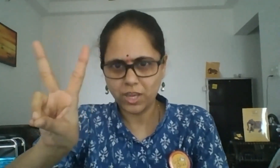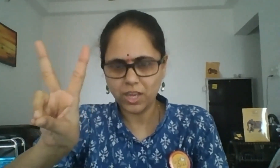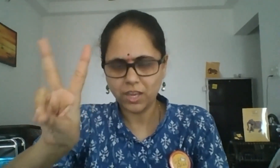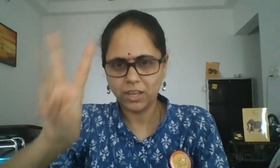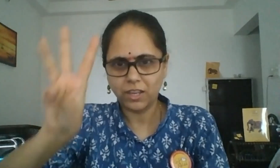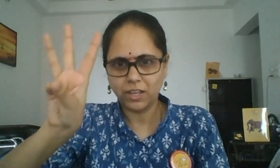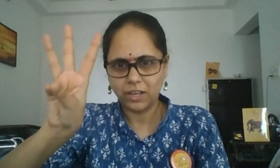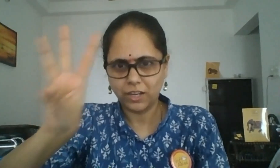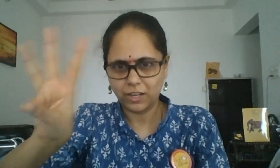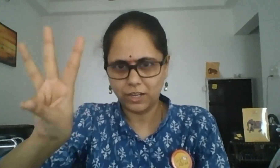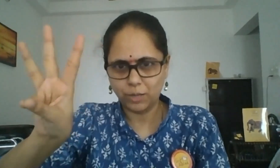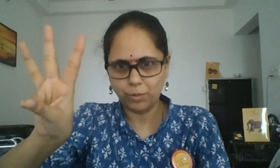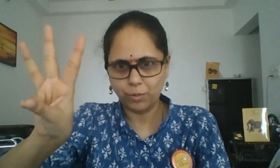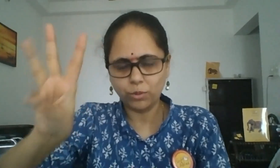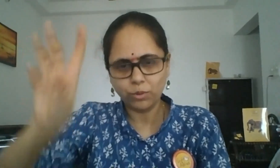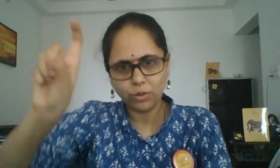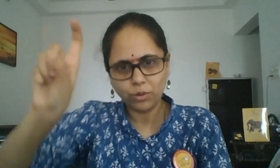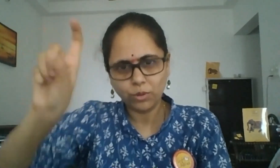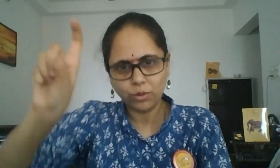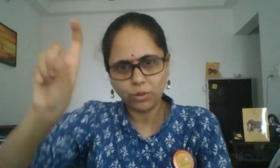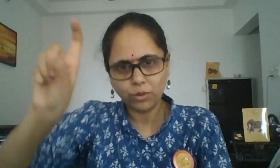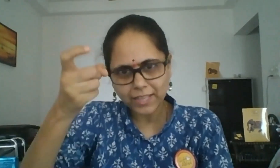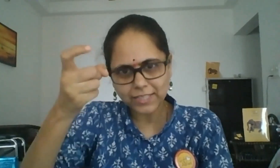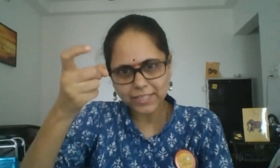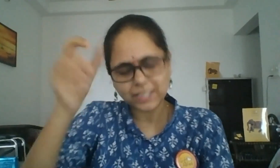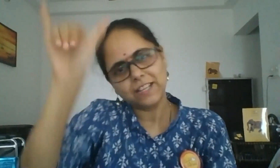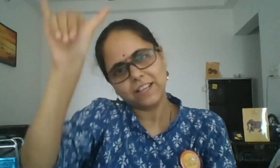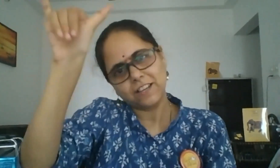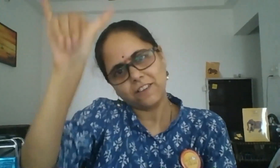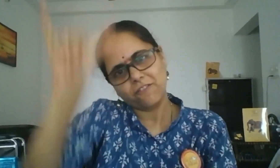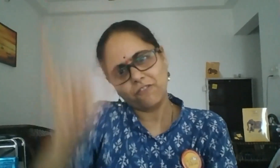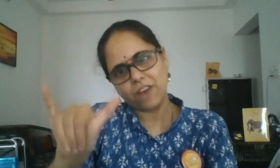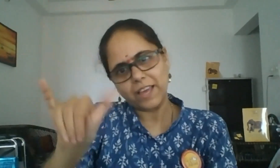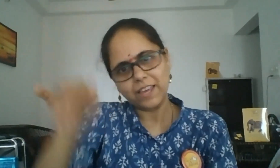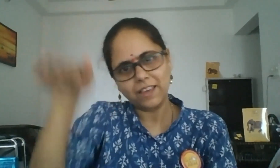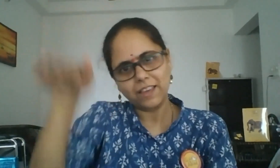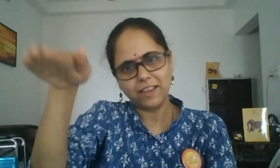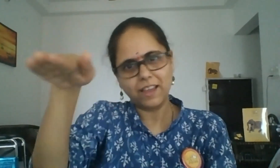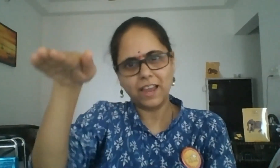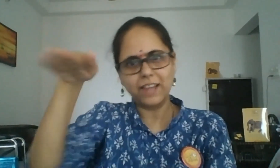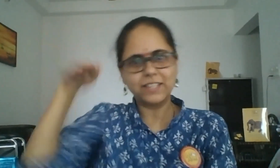V, W, X, Y, and Z.